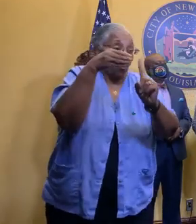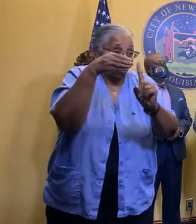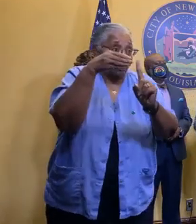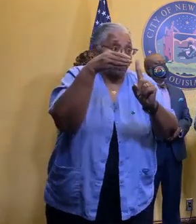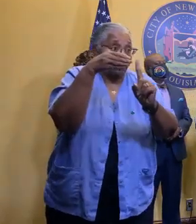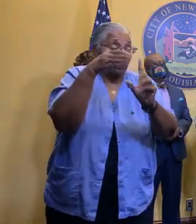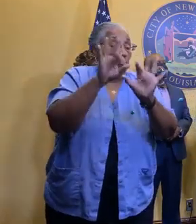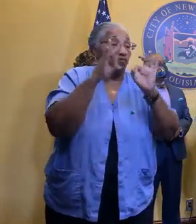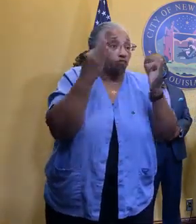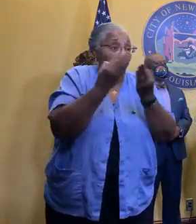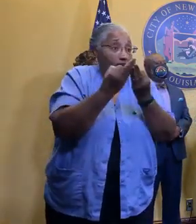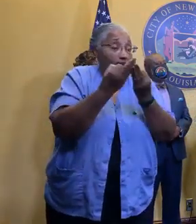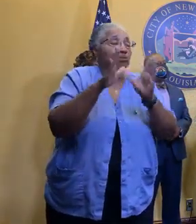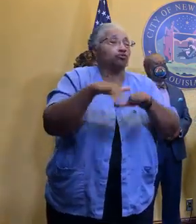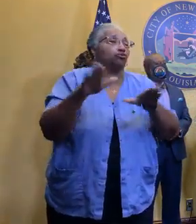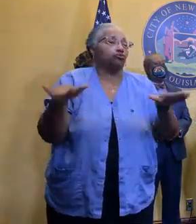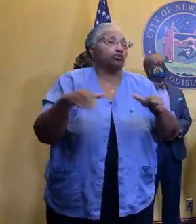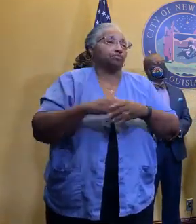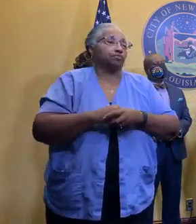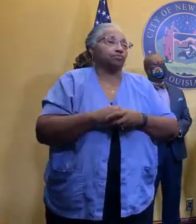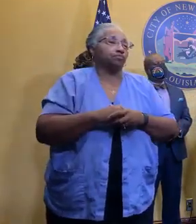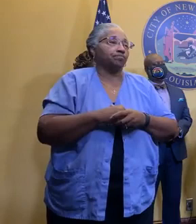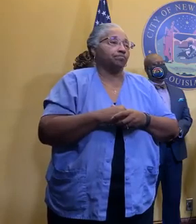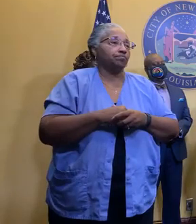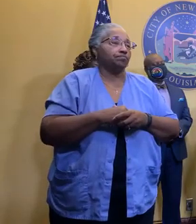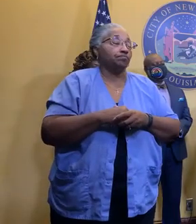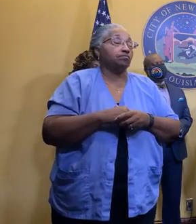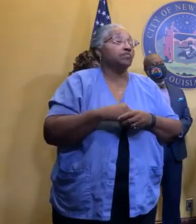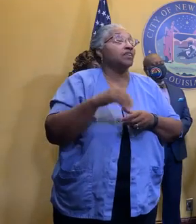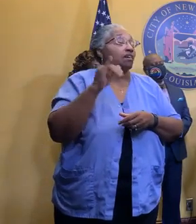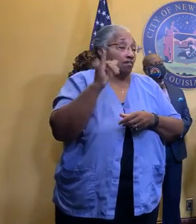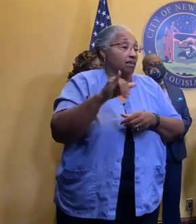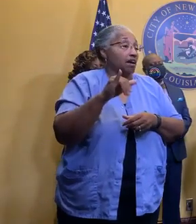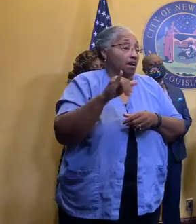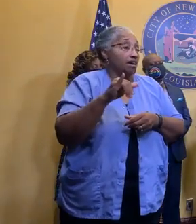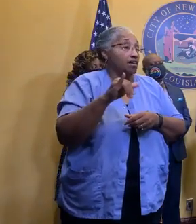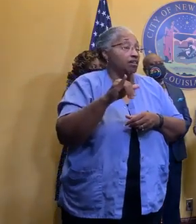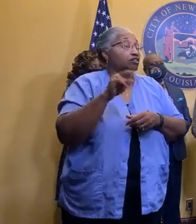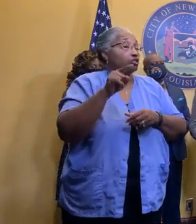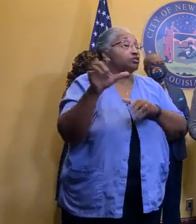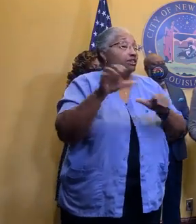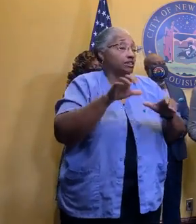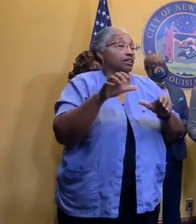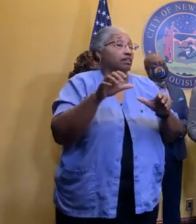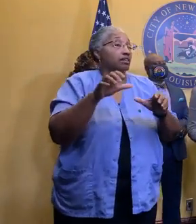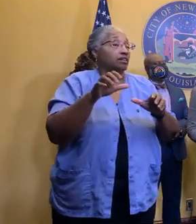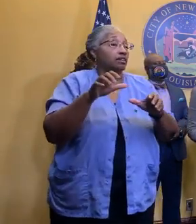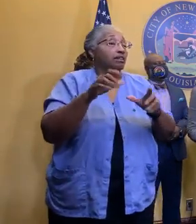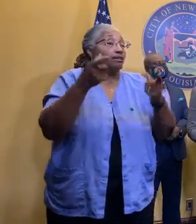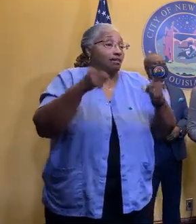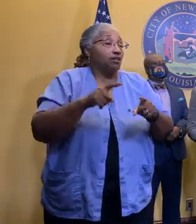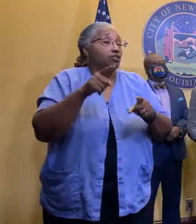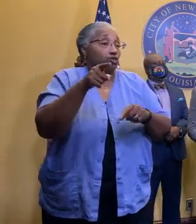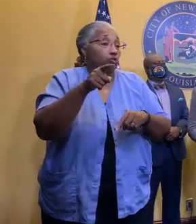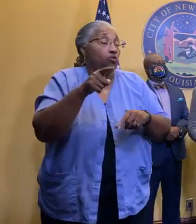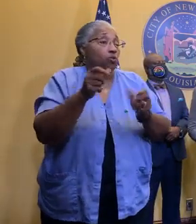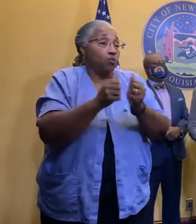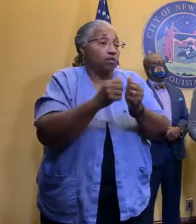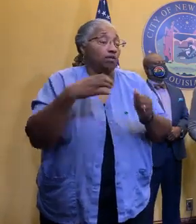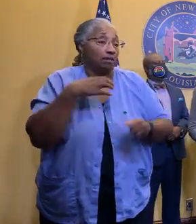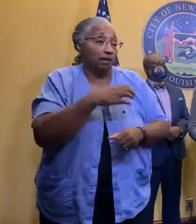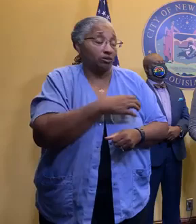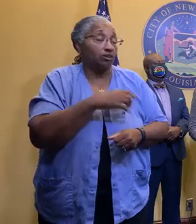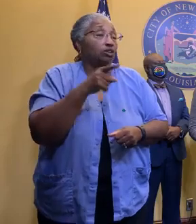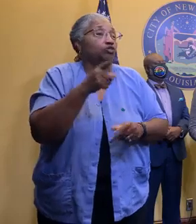on families and children. And that was intentional. That was something you did on the council, and that is something that you have